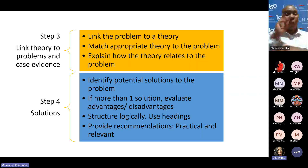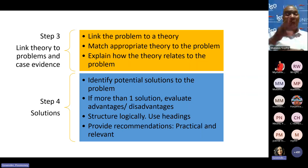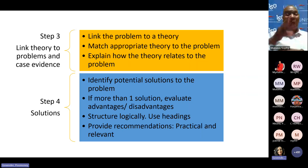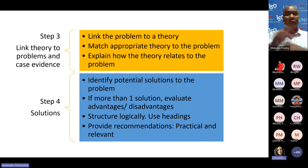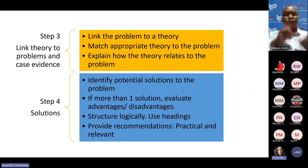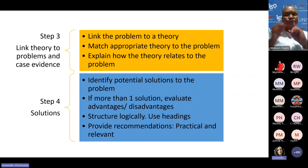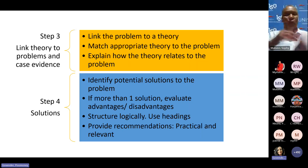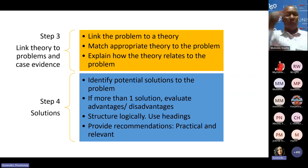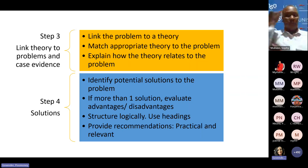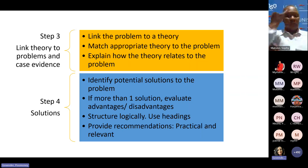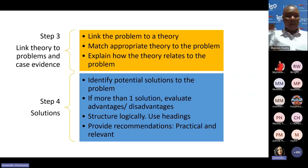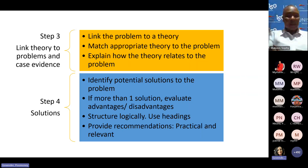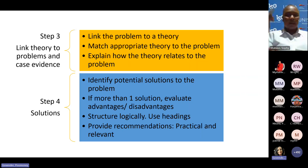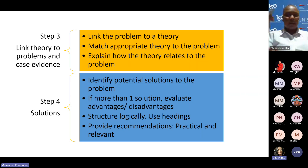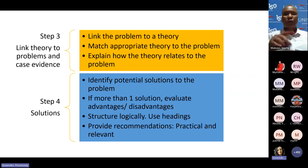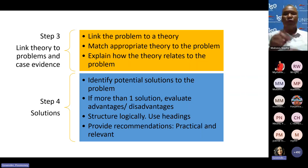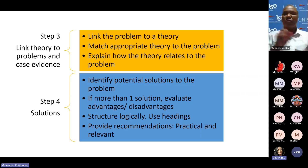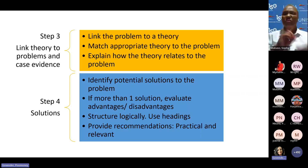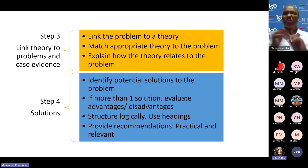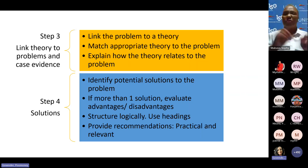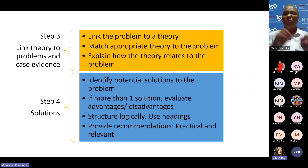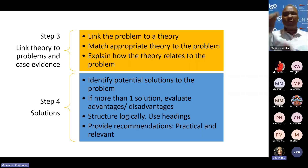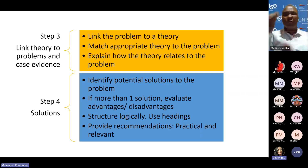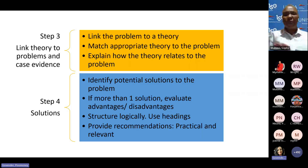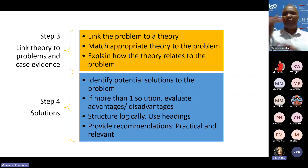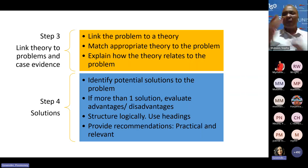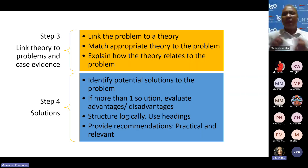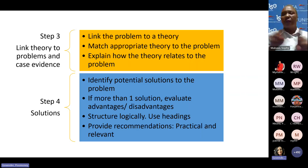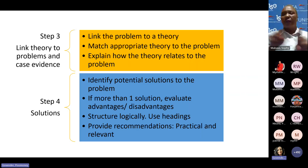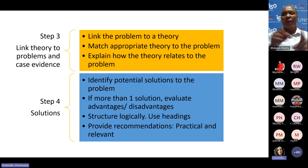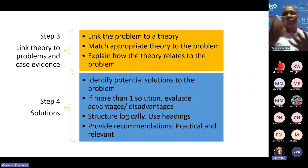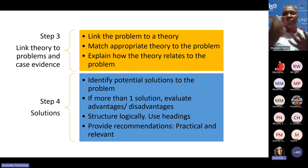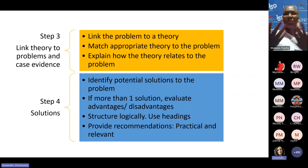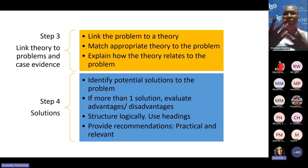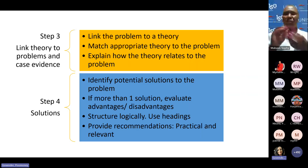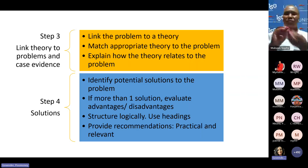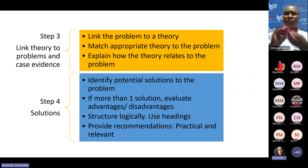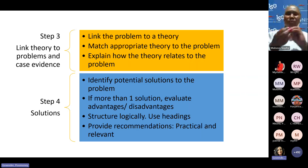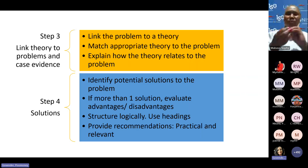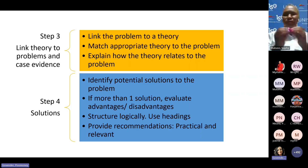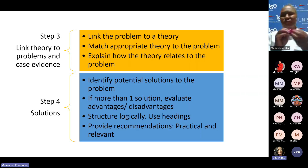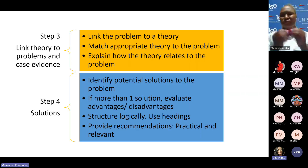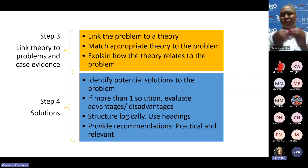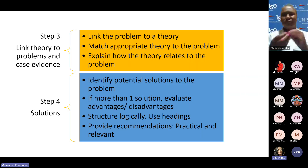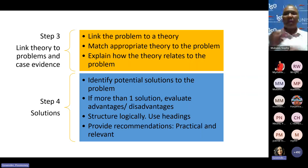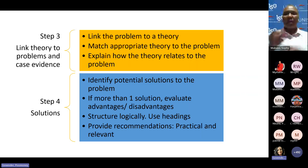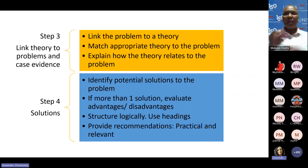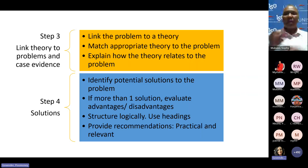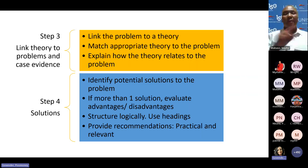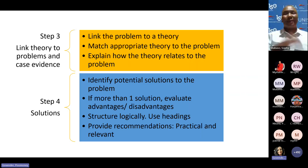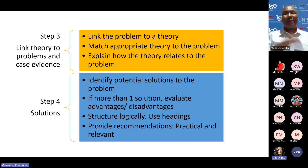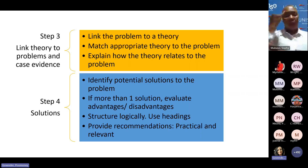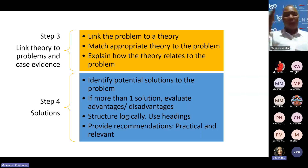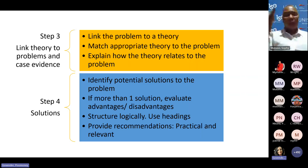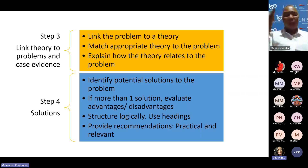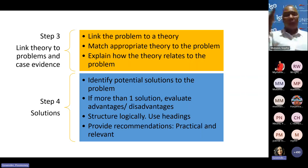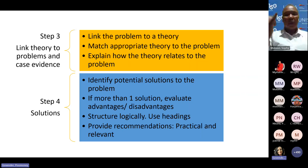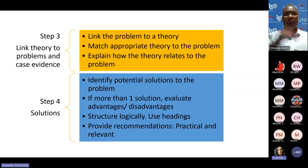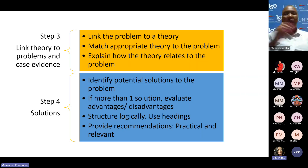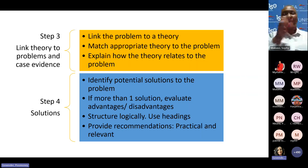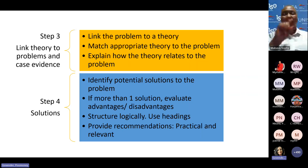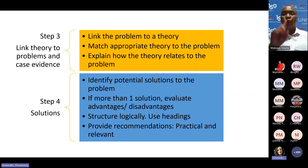about, theories necessarily like constructivism or Piaget. By theory, I'm referring to